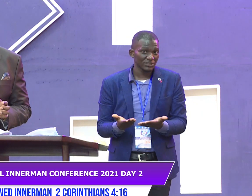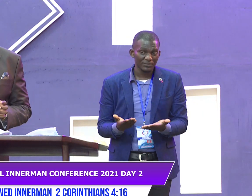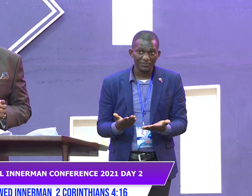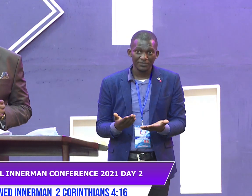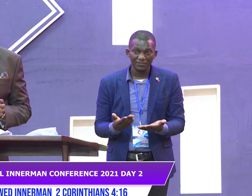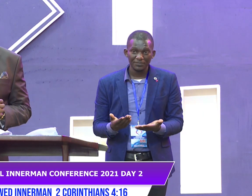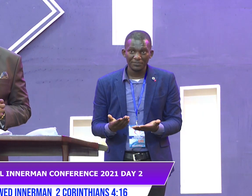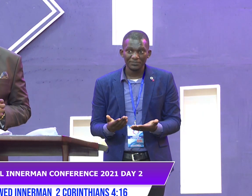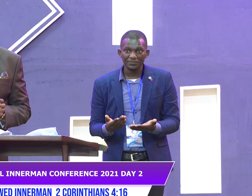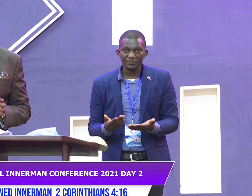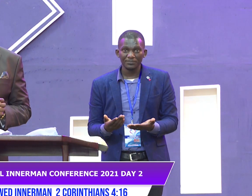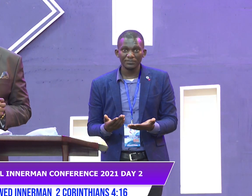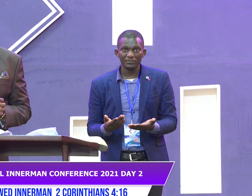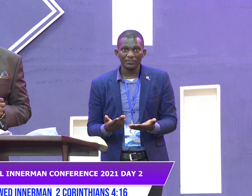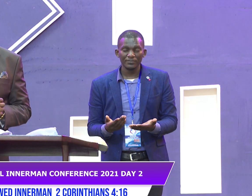Praise the Lord.